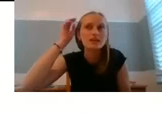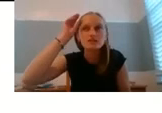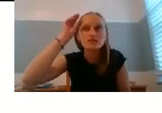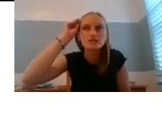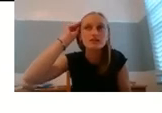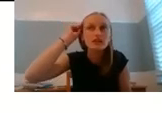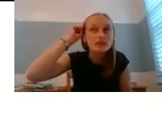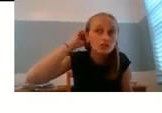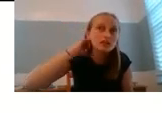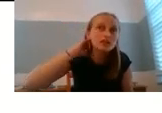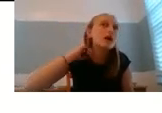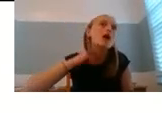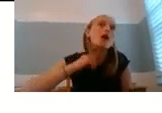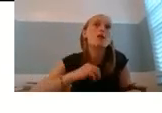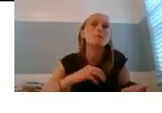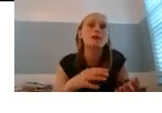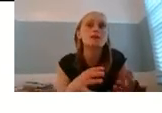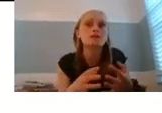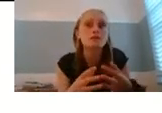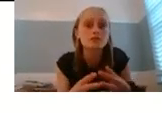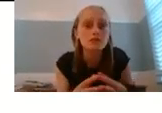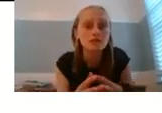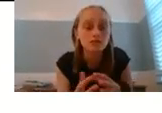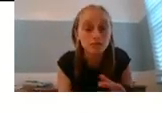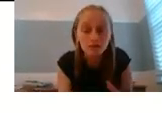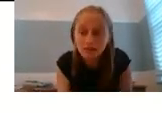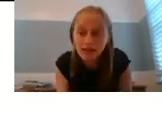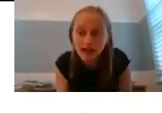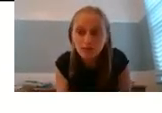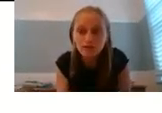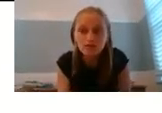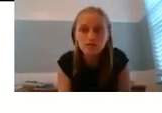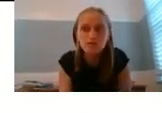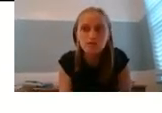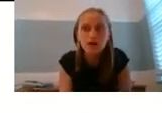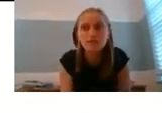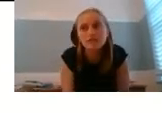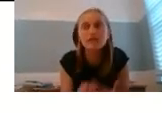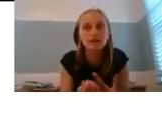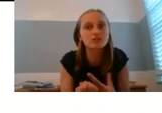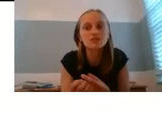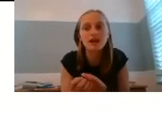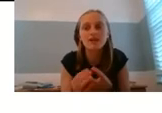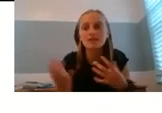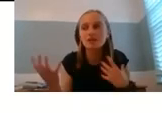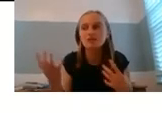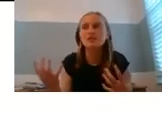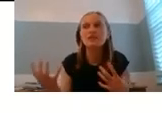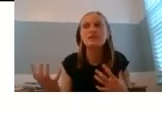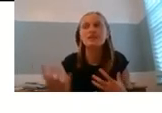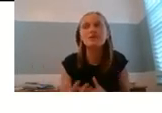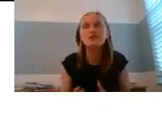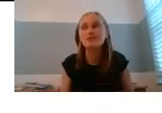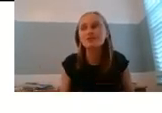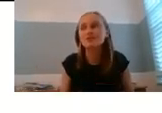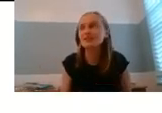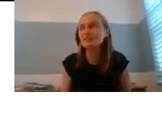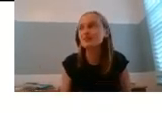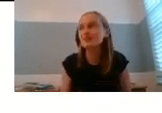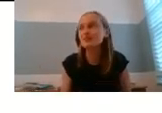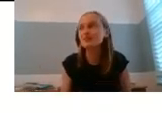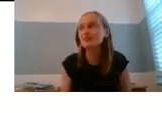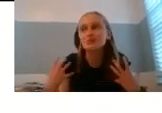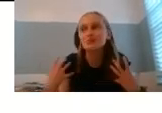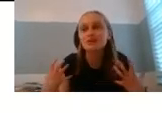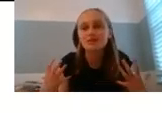understand their history um and and their community now and i think again just having an understanding if you can understand